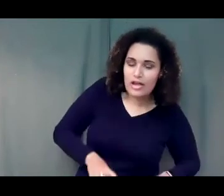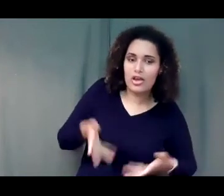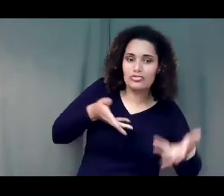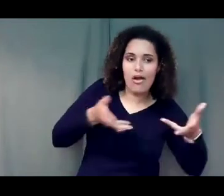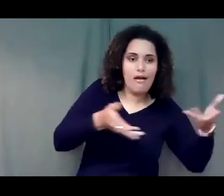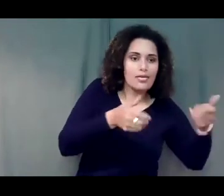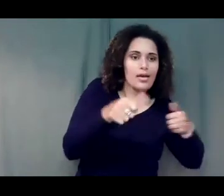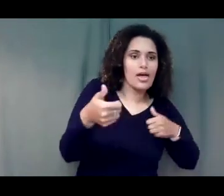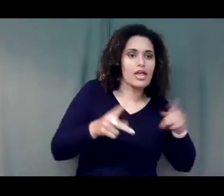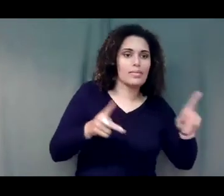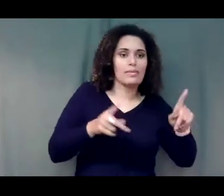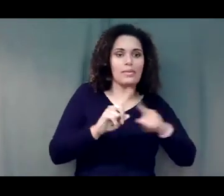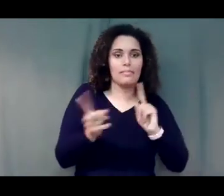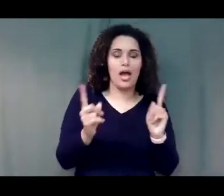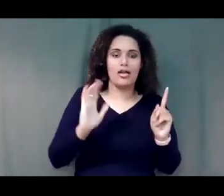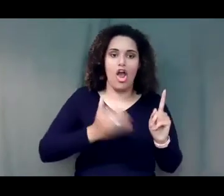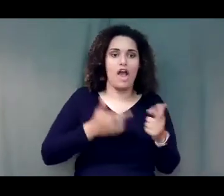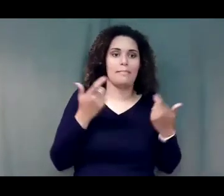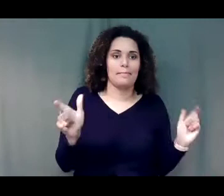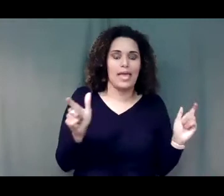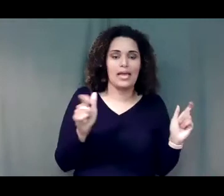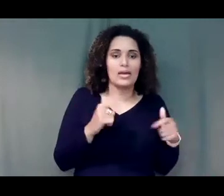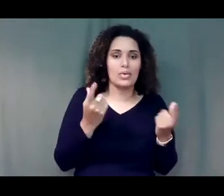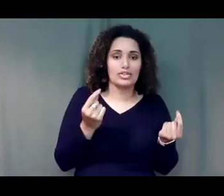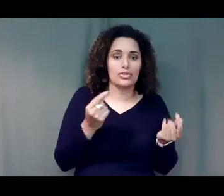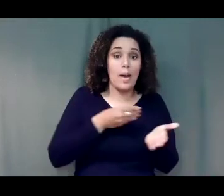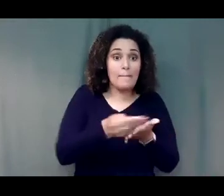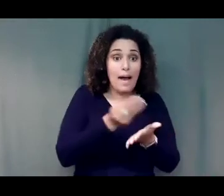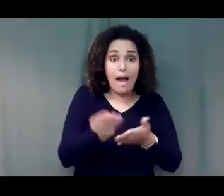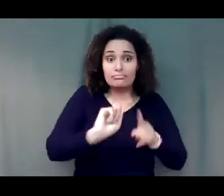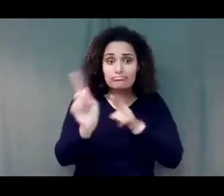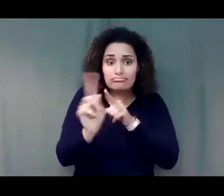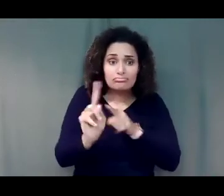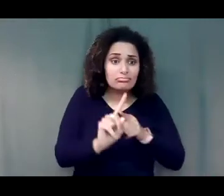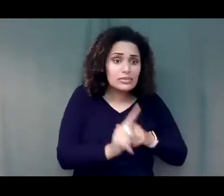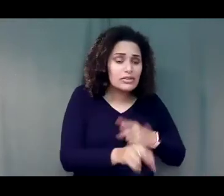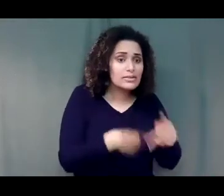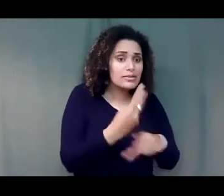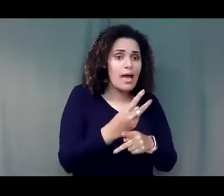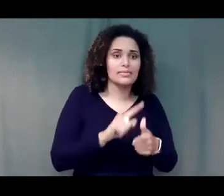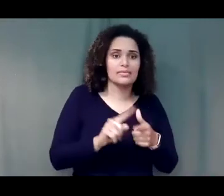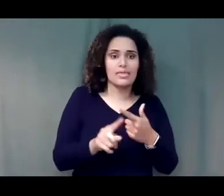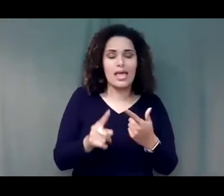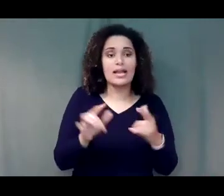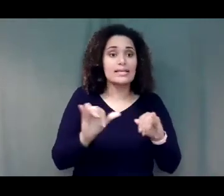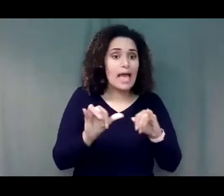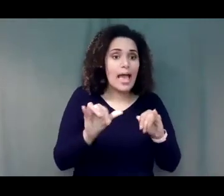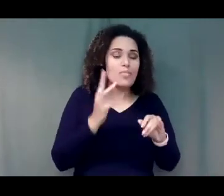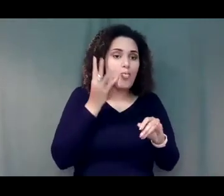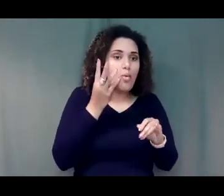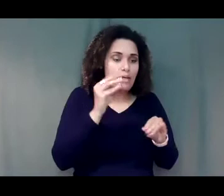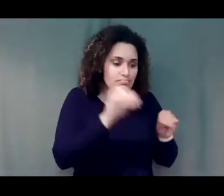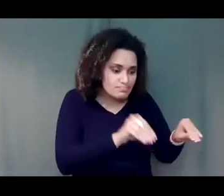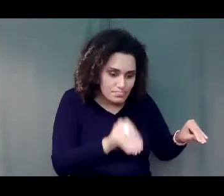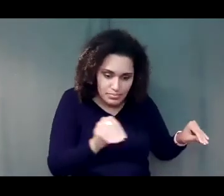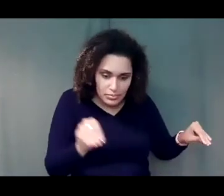but our big move is to just buy a whole bunch of different kinds of barrels and then put the same wine in them, and then really pay